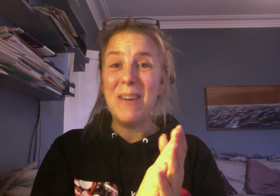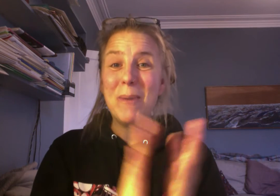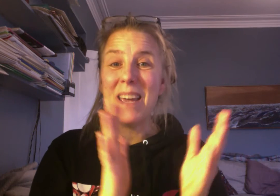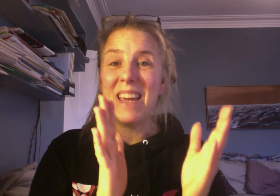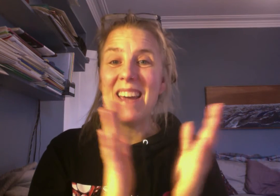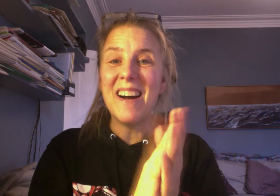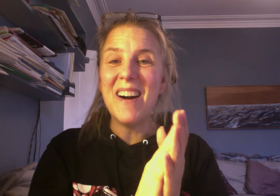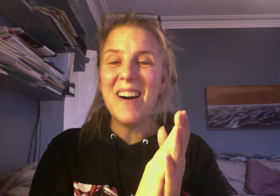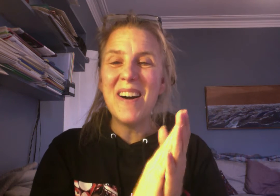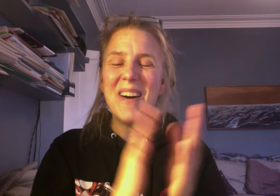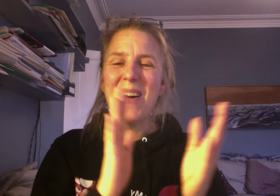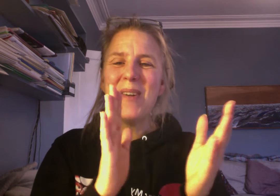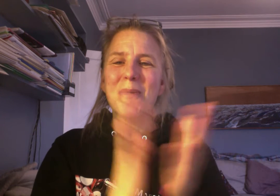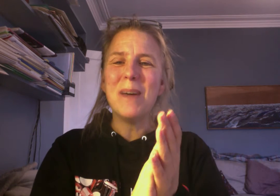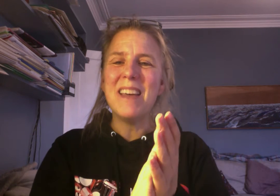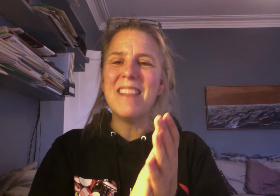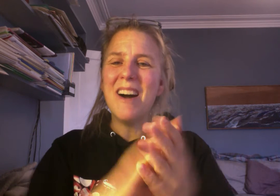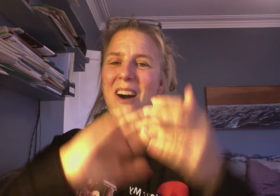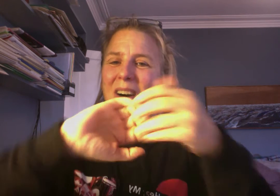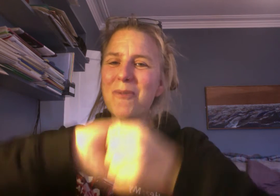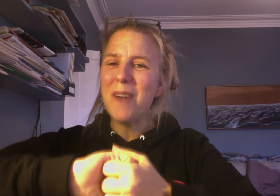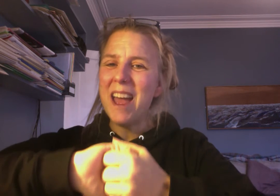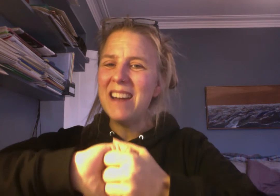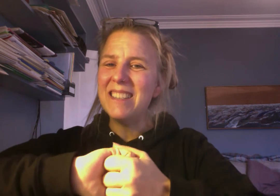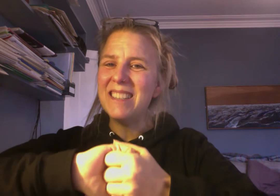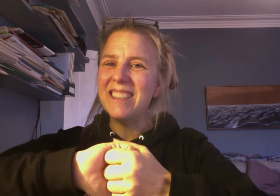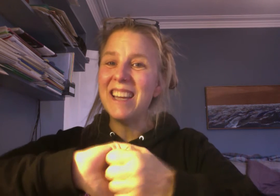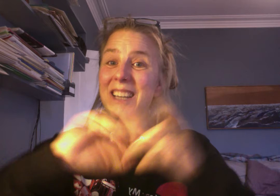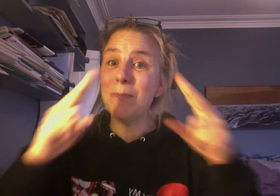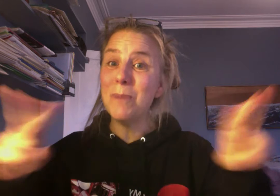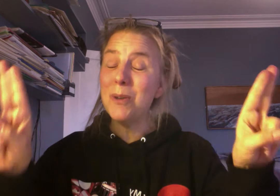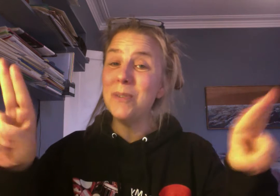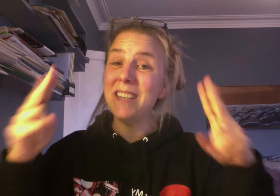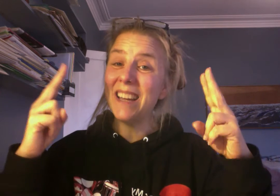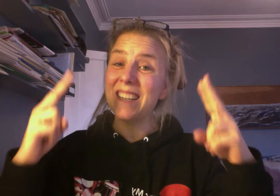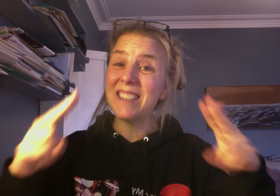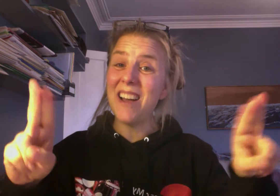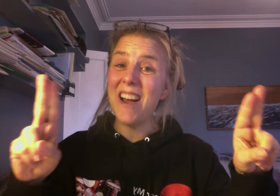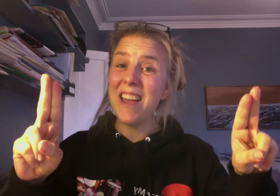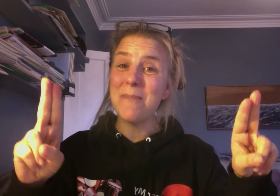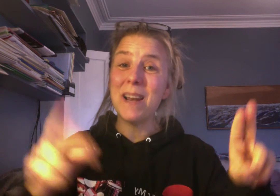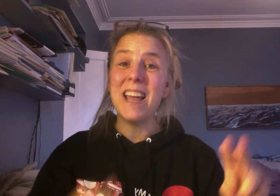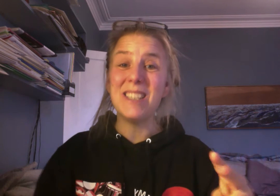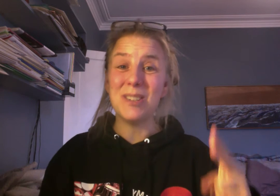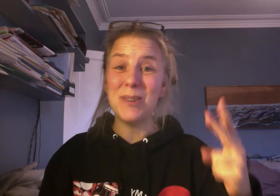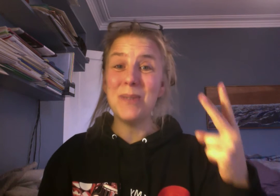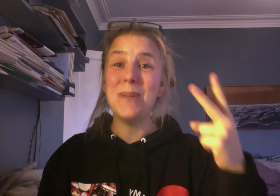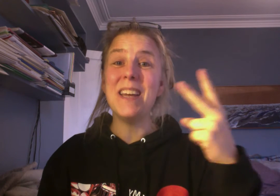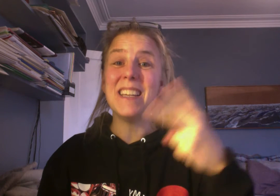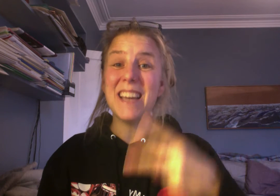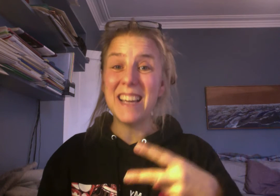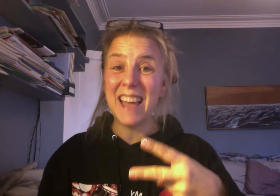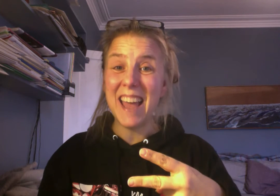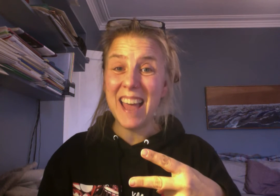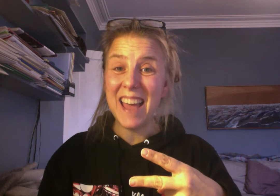we are with our friends, it's music time, let's do it again.